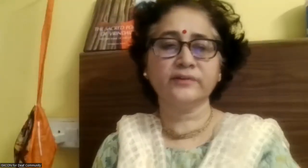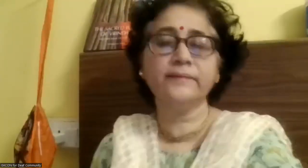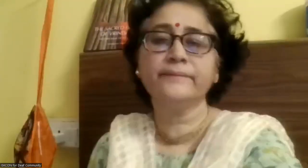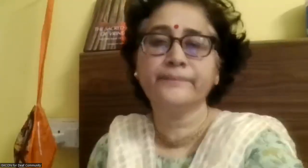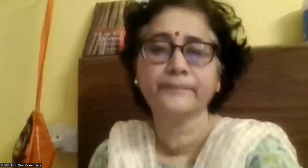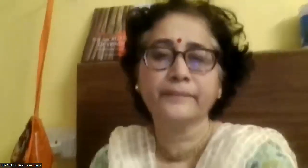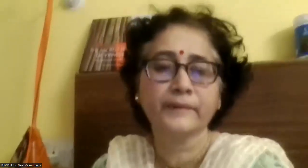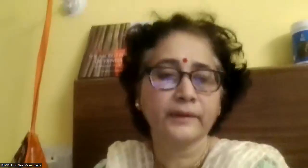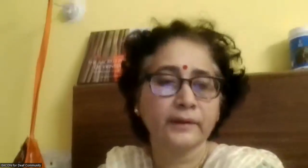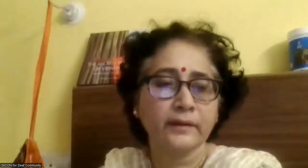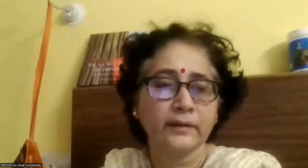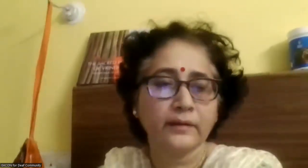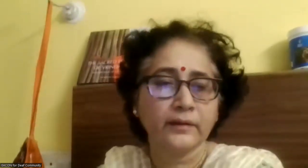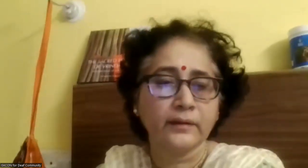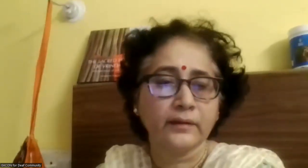Hare Krishna.